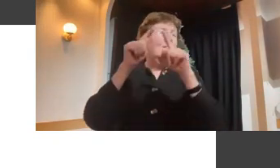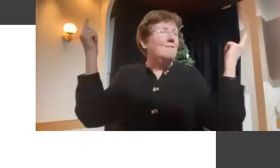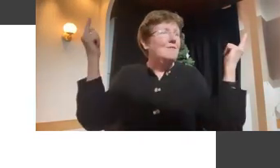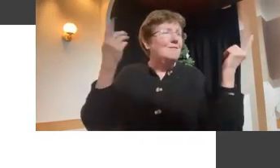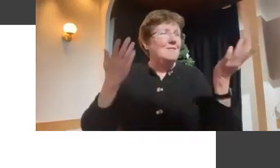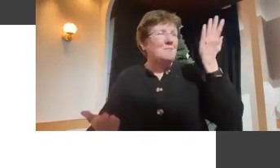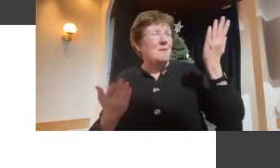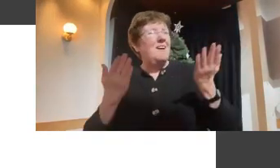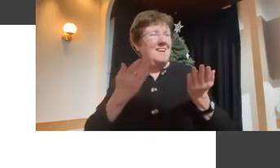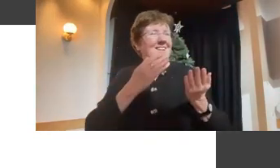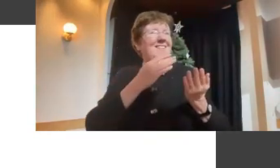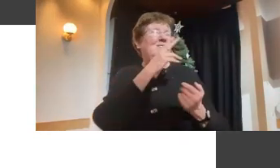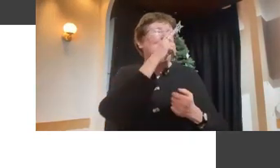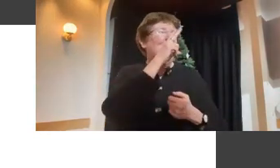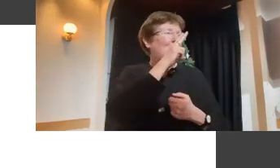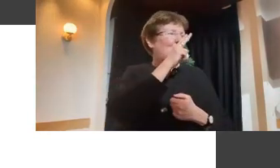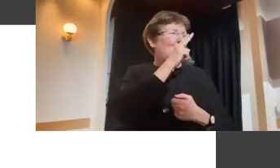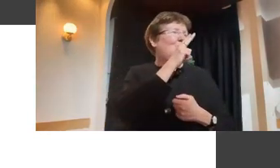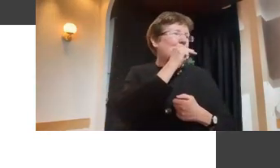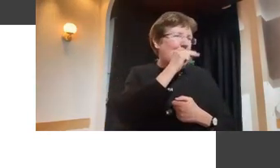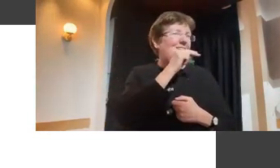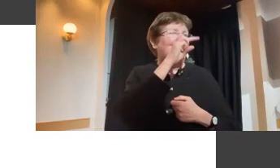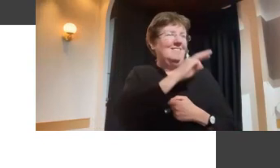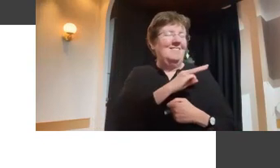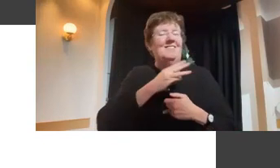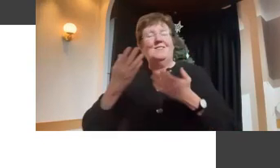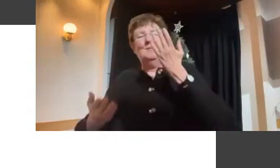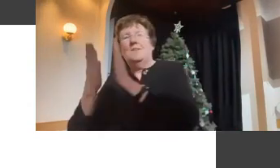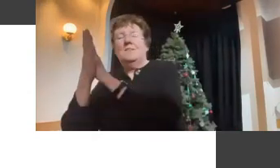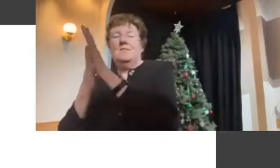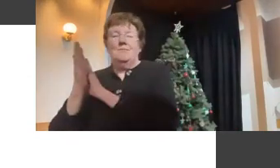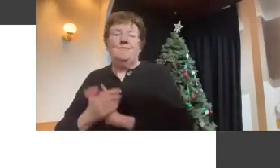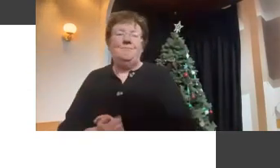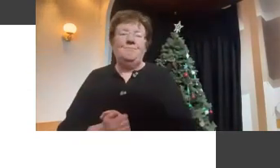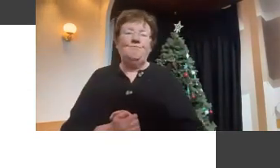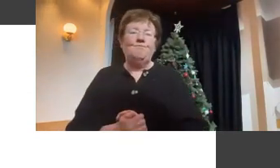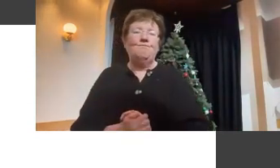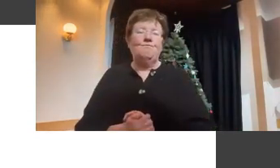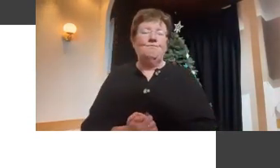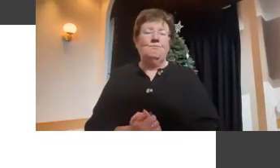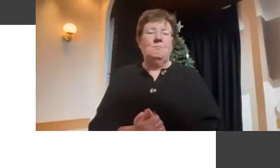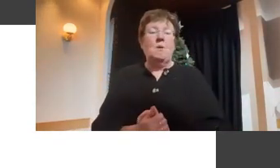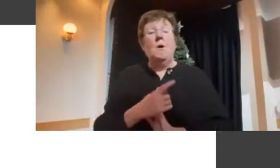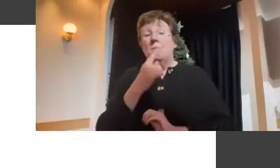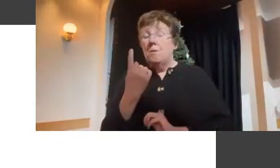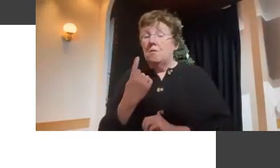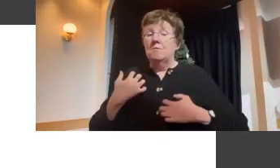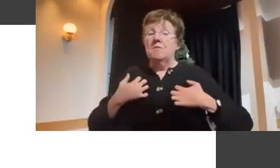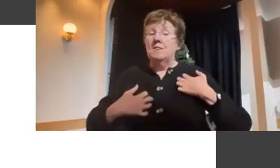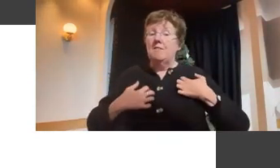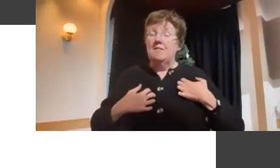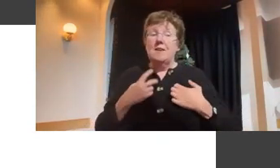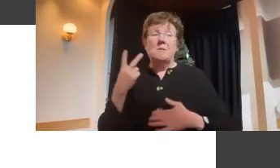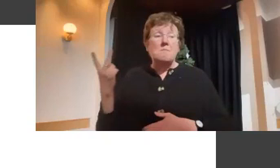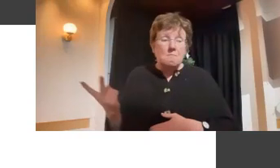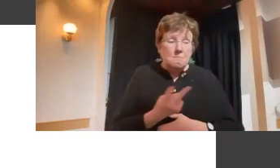to really take that choice. So we see a very different approach from Gaelic and BSL